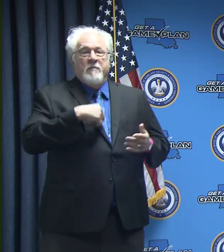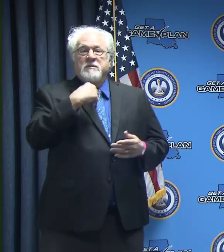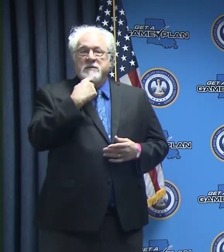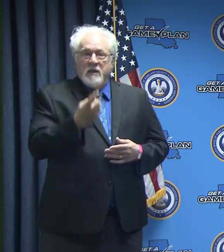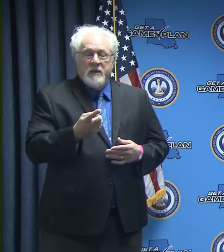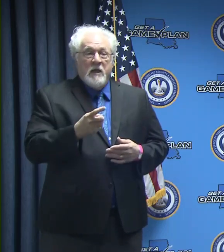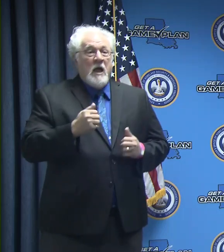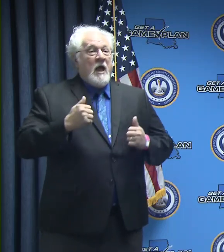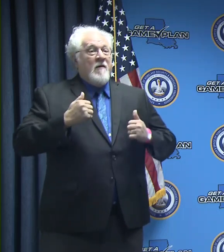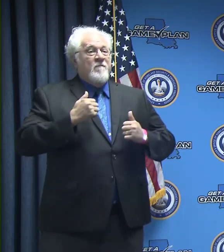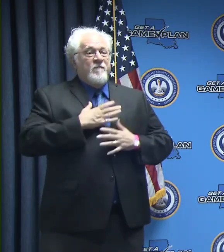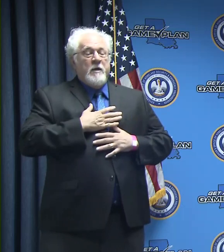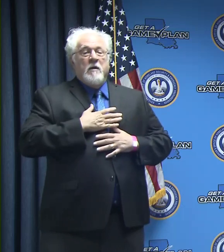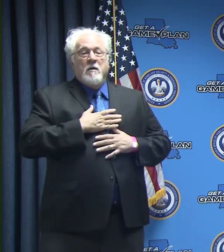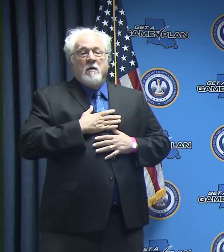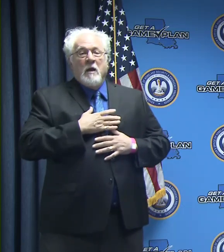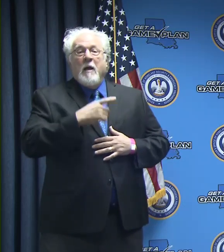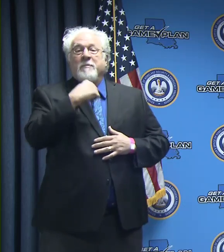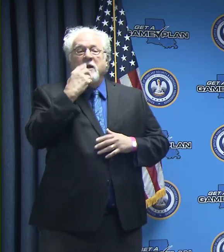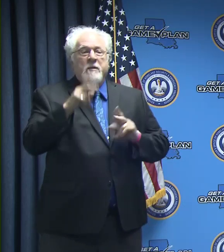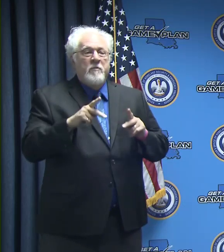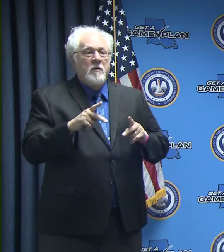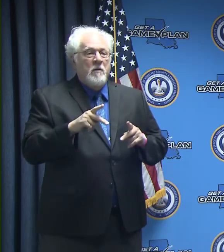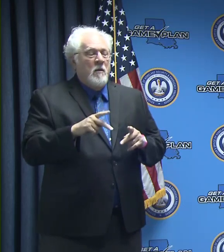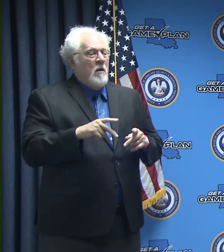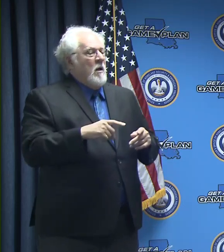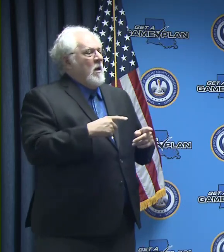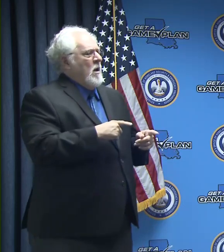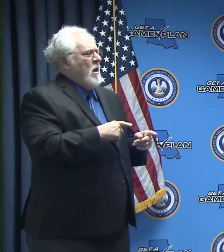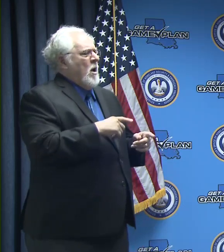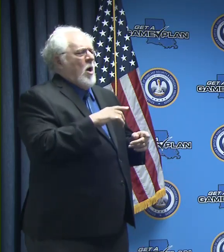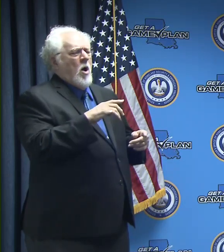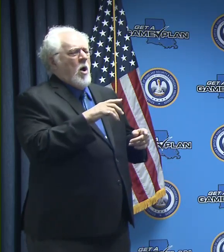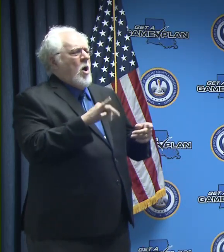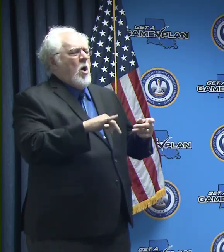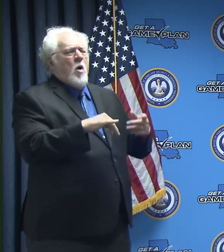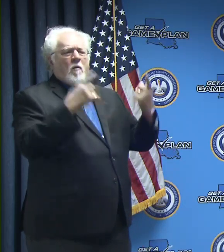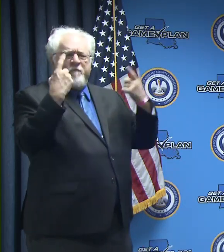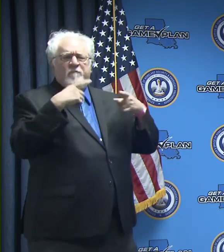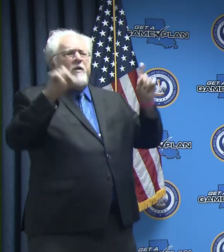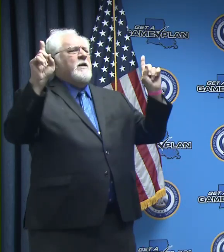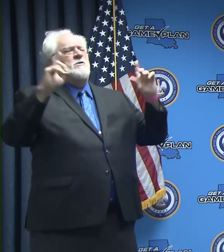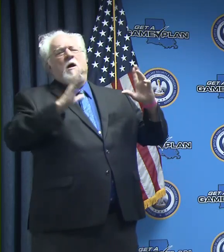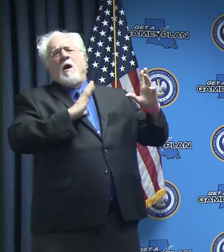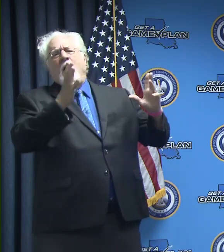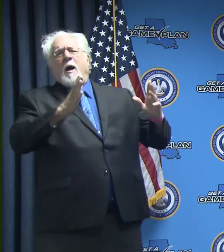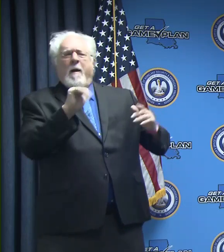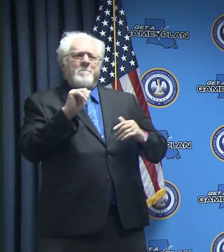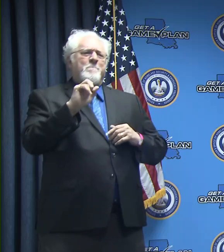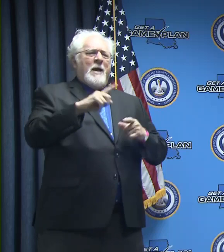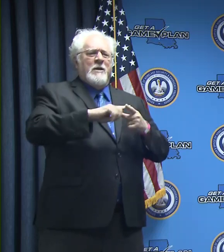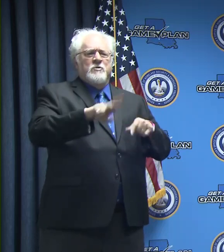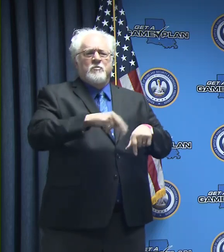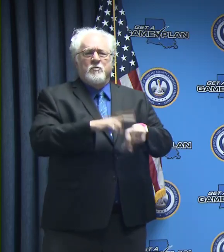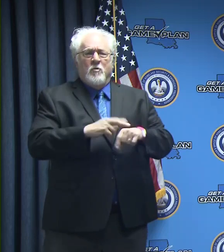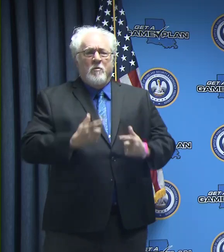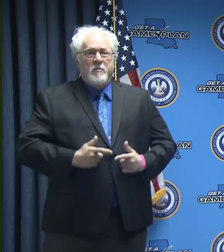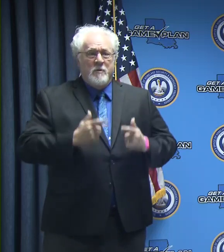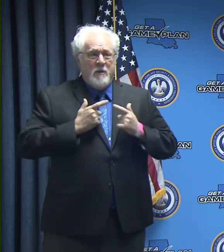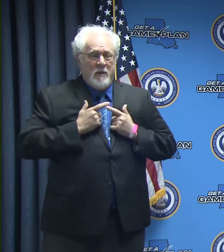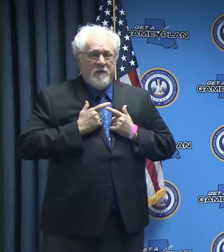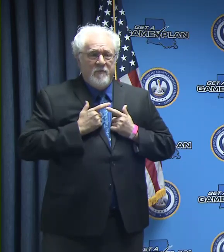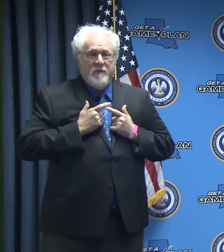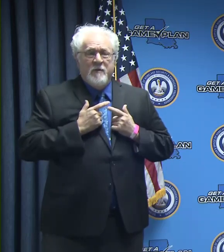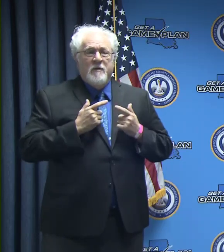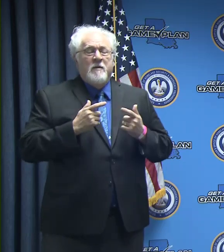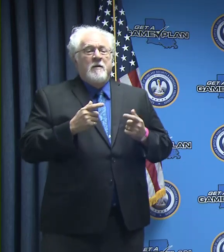The fear is that I'm telling people that, and they're going to say, oh, the task at hand is accomplished. We can go back to doing whatever